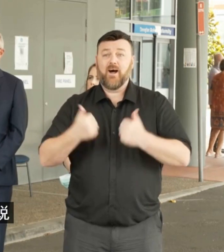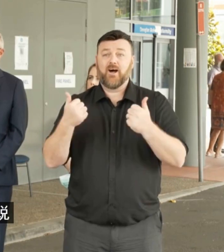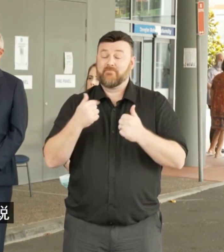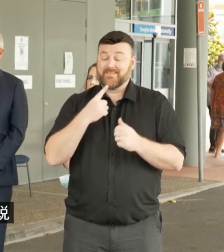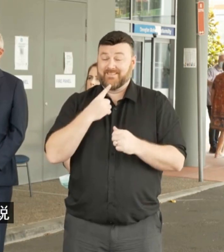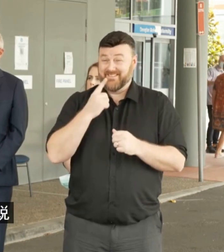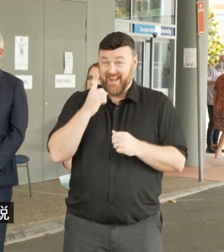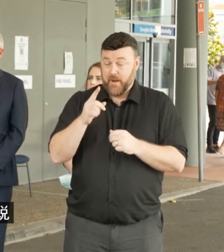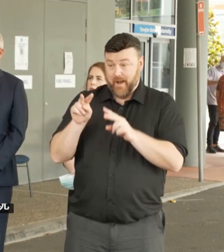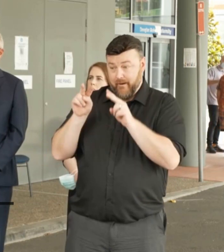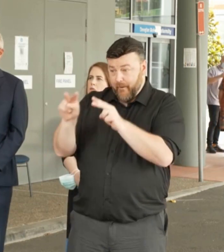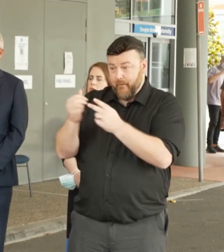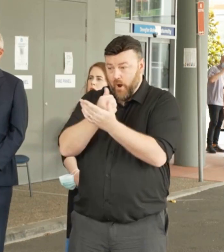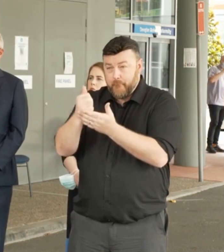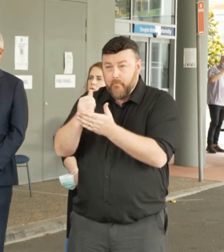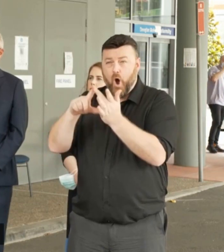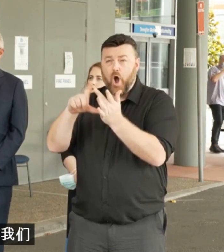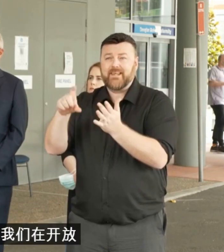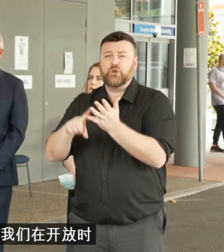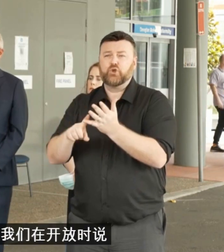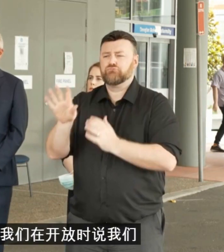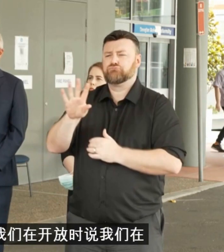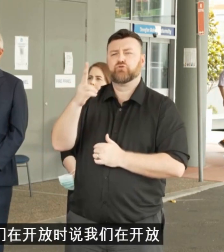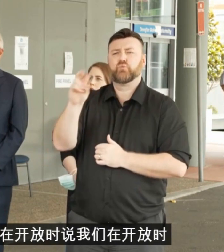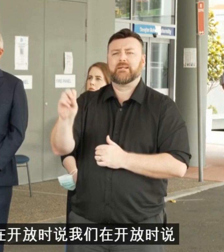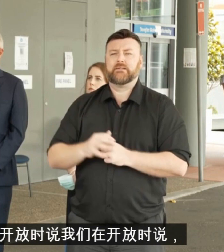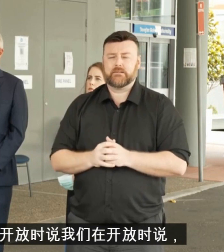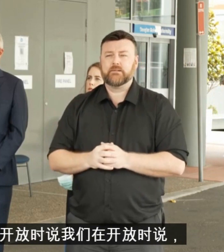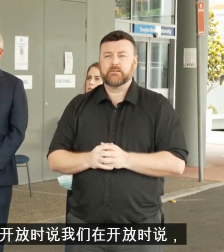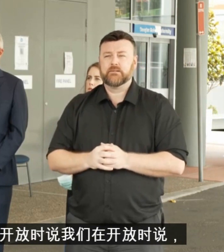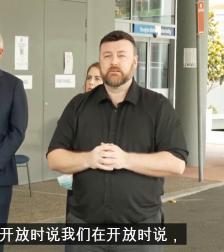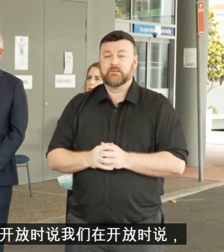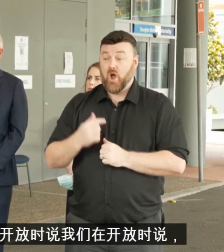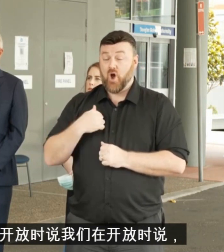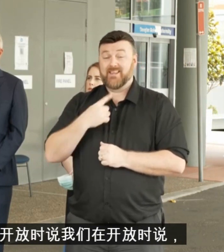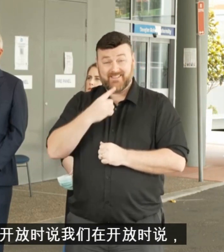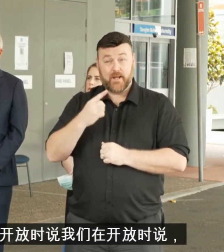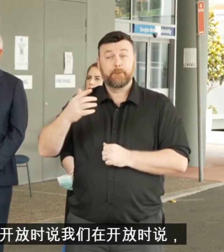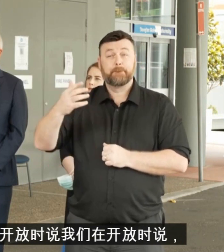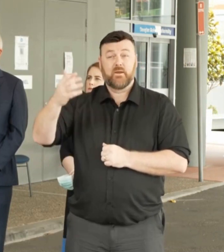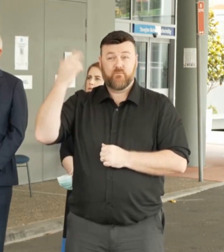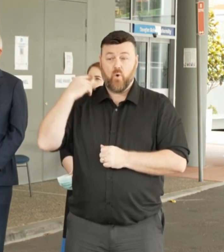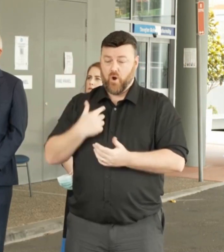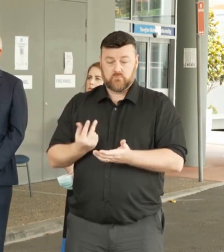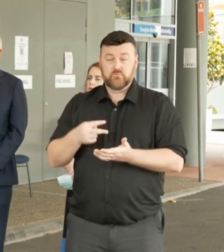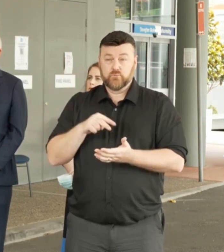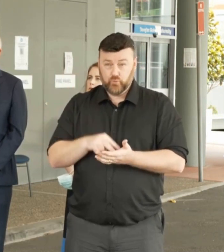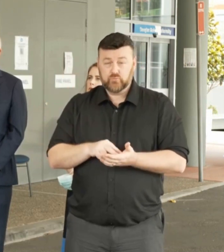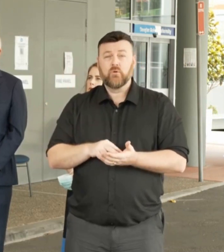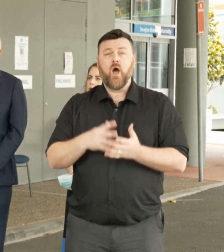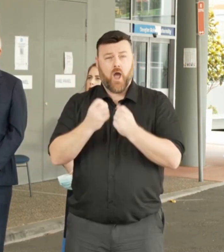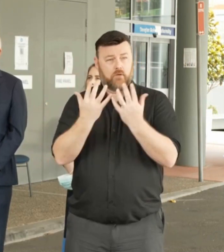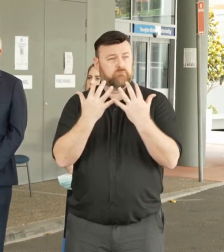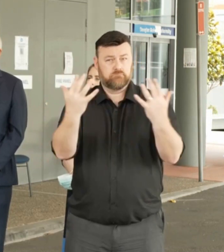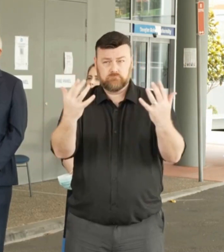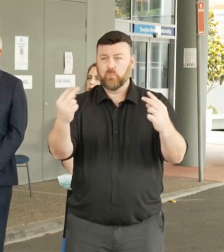ICU presentations to date in their 20s, we said as we opened up, and I stood in press conference after press